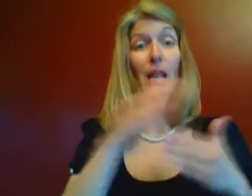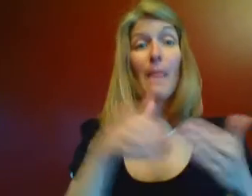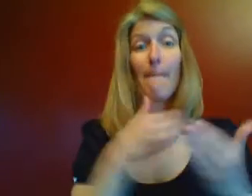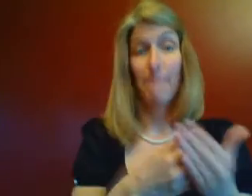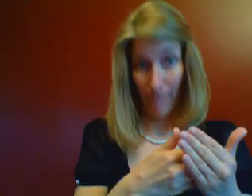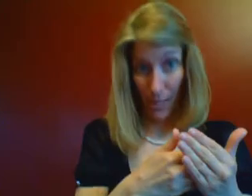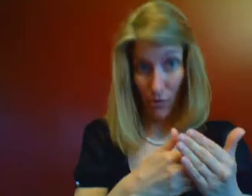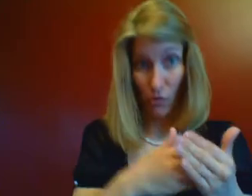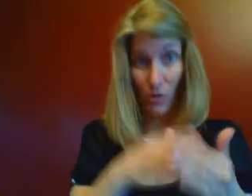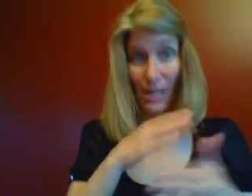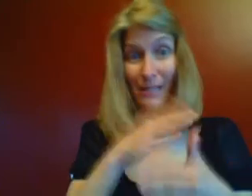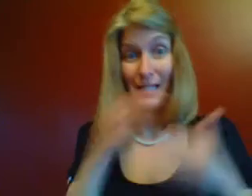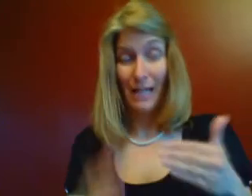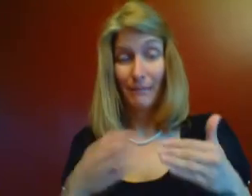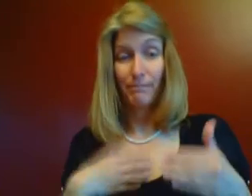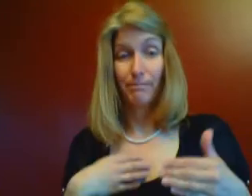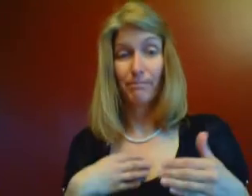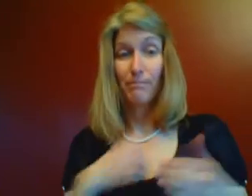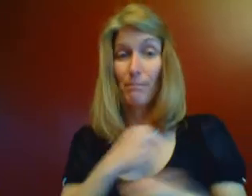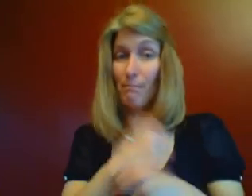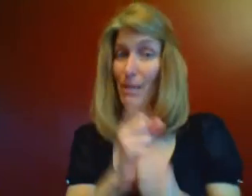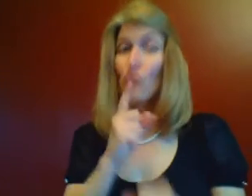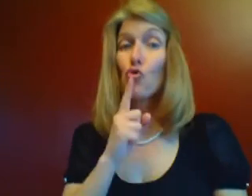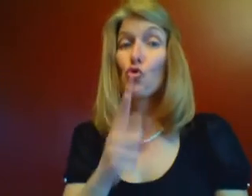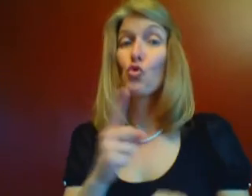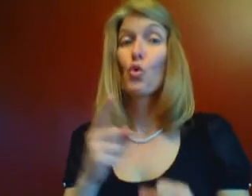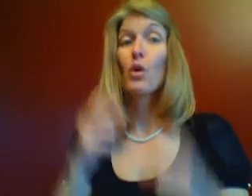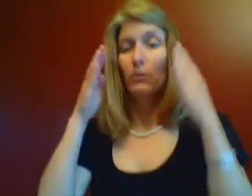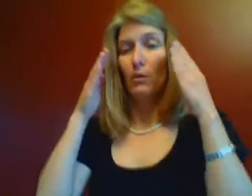your bodies are sitting in a listening position. Good job.